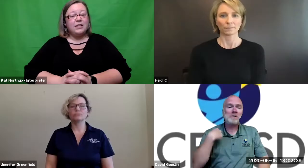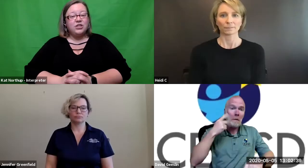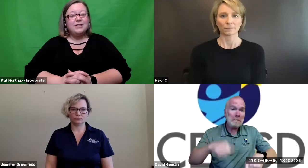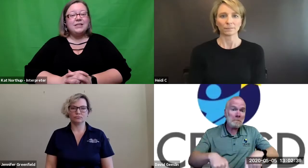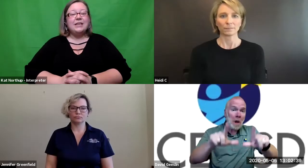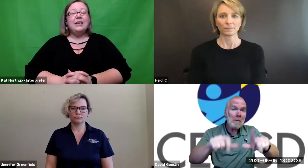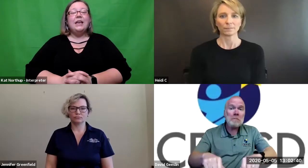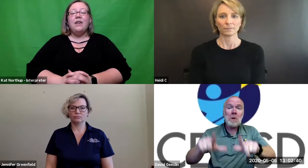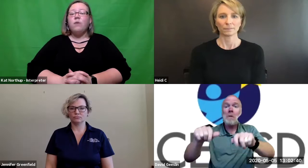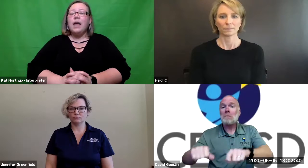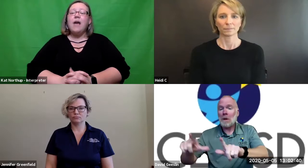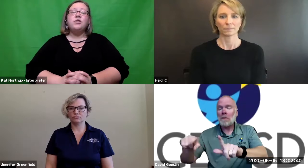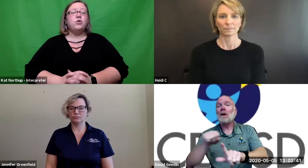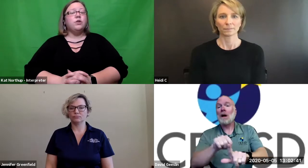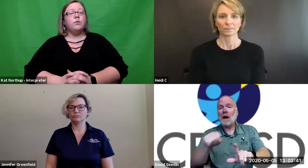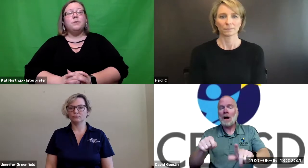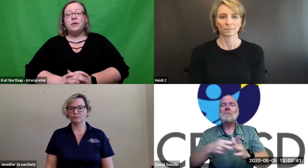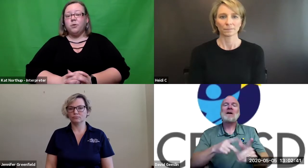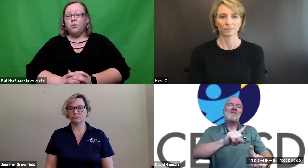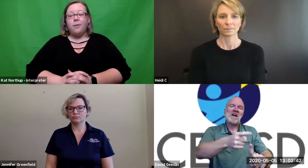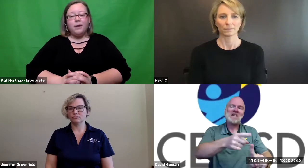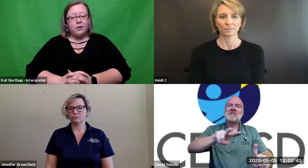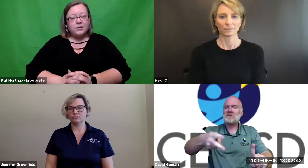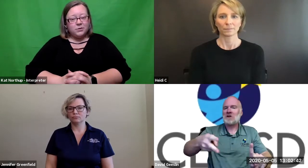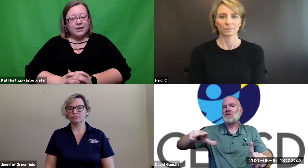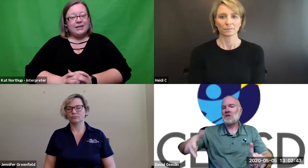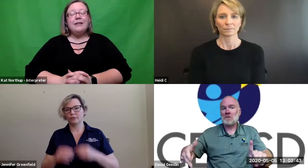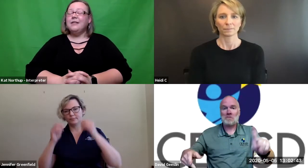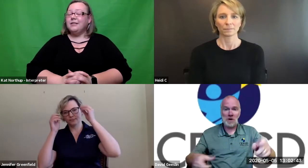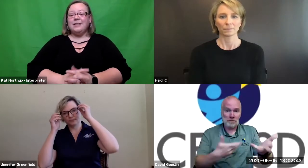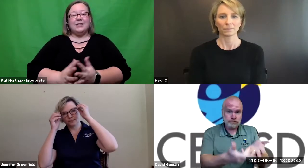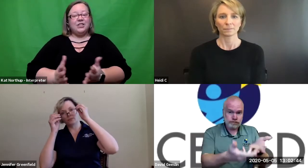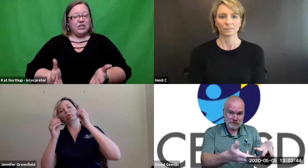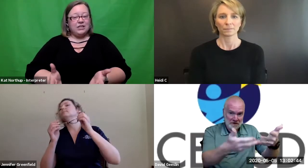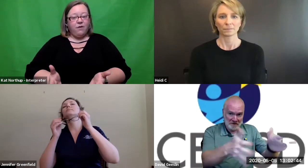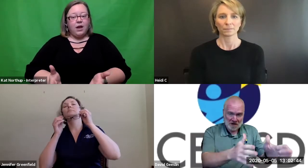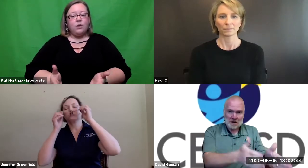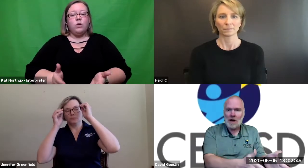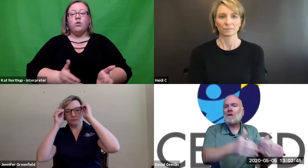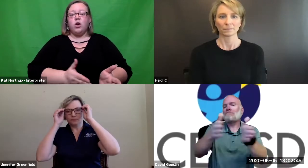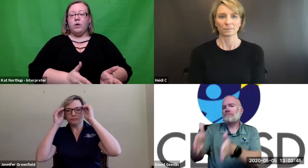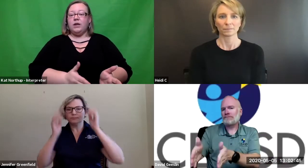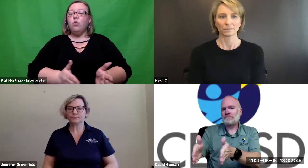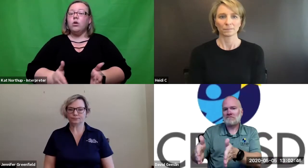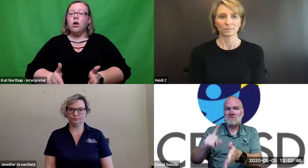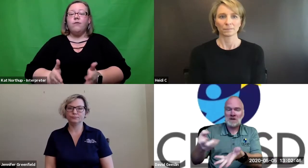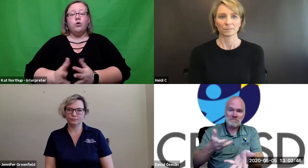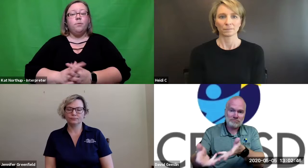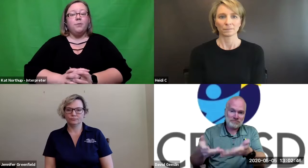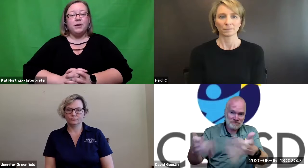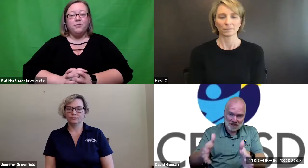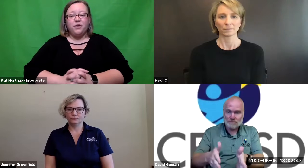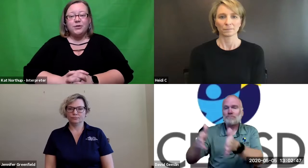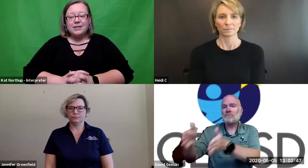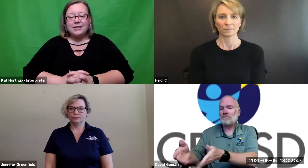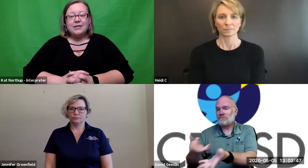your questions. If we have 2 or 3 people popping up on screen, then that's just fine. We will go in order of who